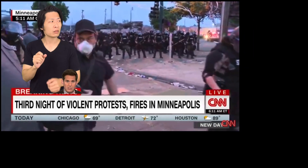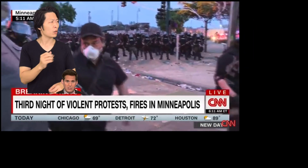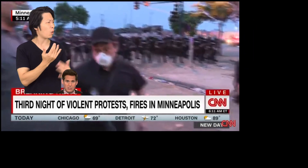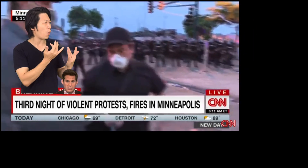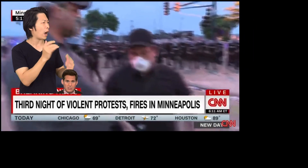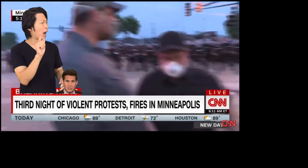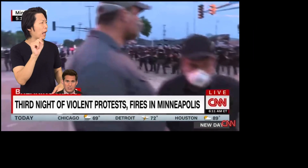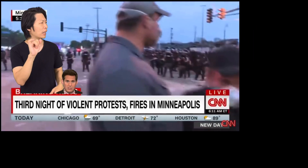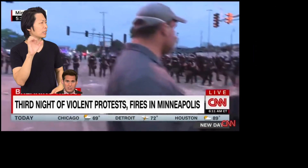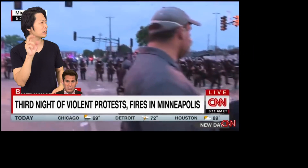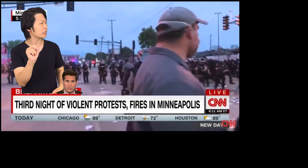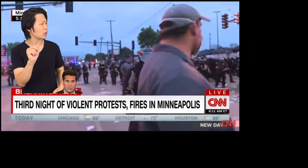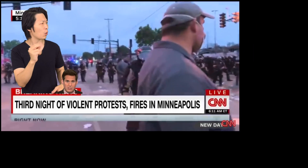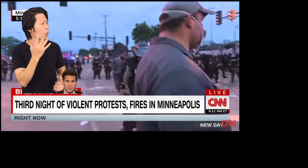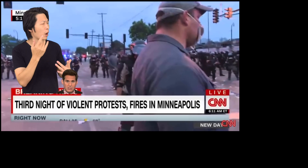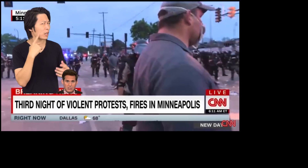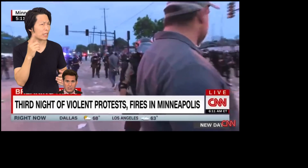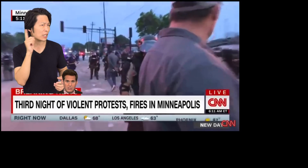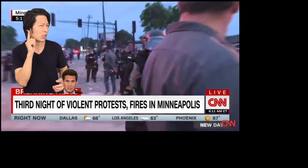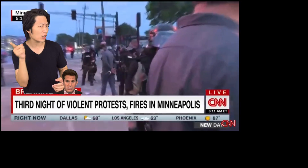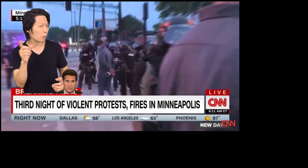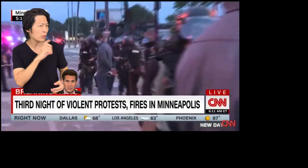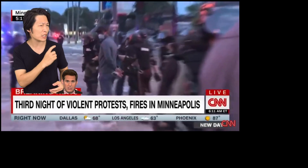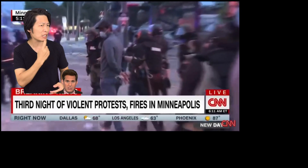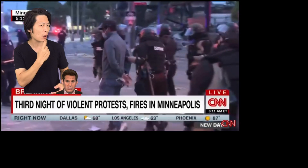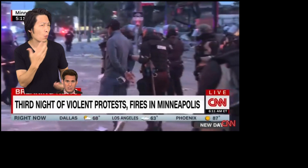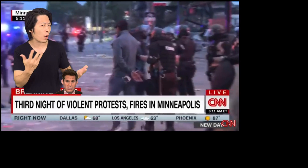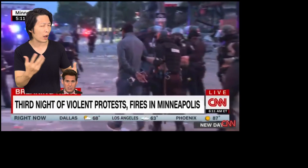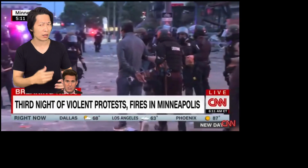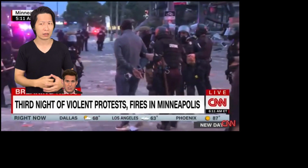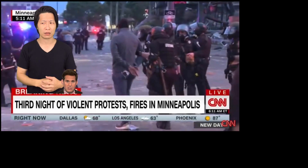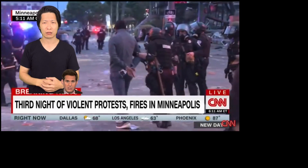second, Allison. Let's listen into what these officers are saying.